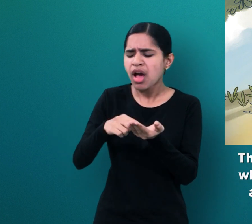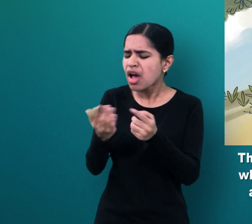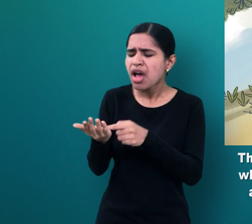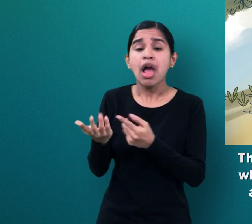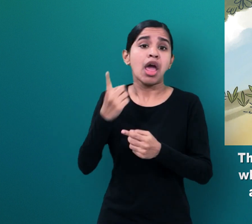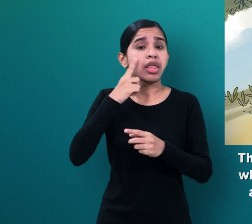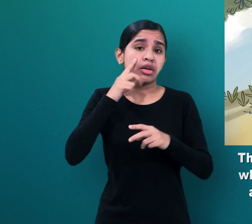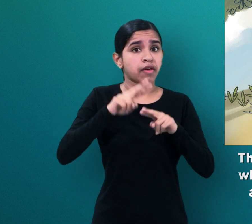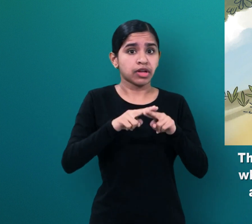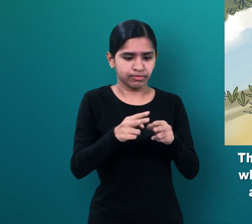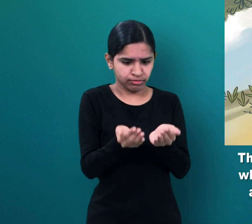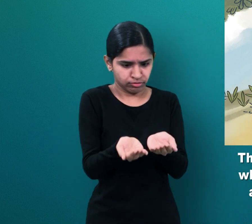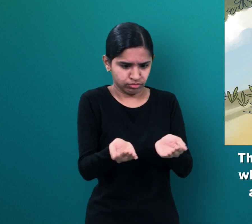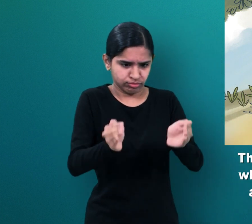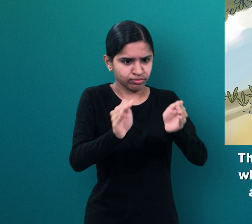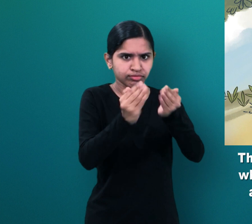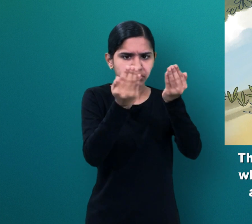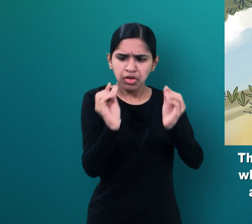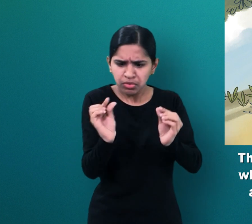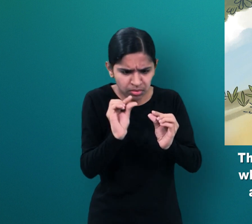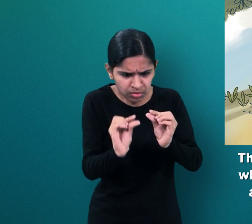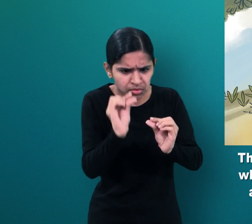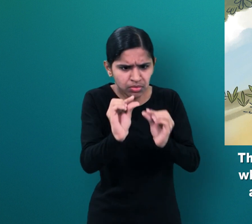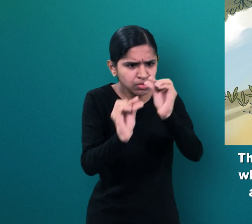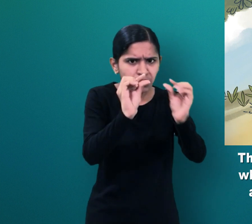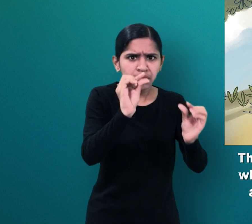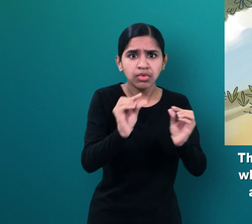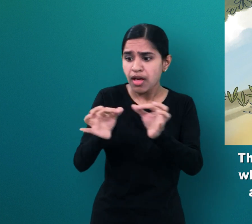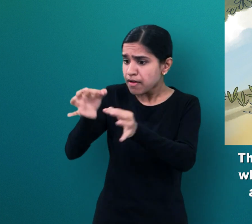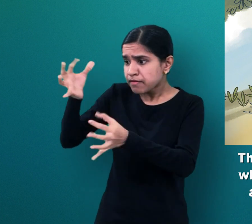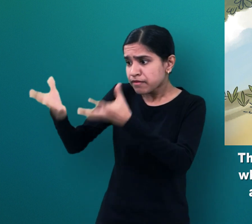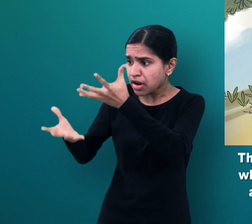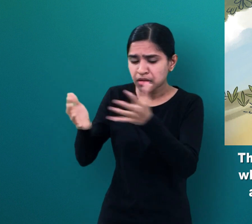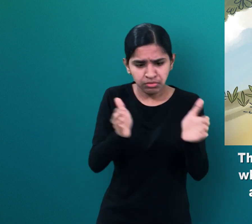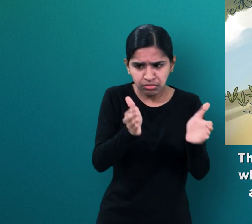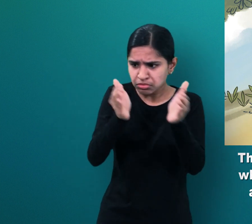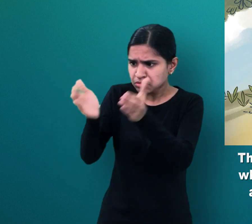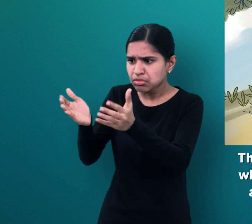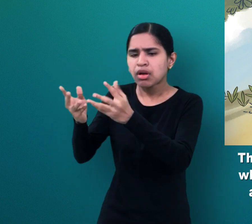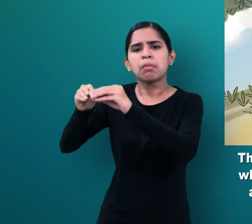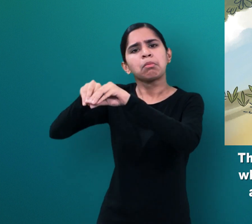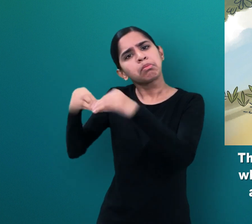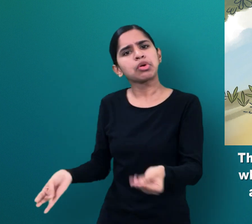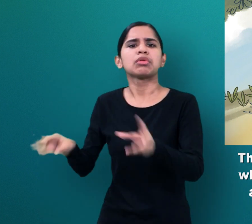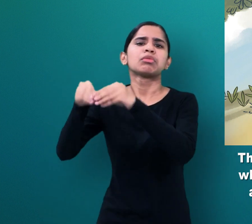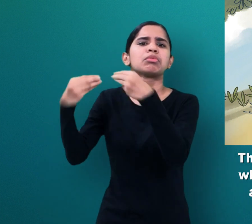in a pot while baking, you know, explained Ambi as a curious Aski peeked into